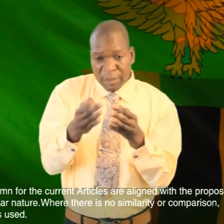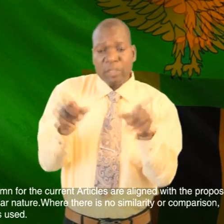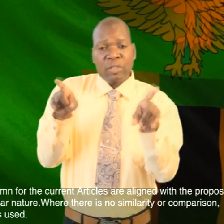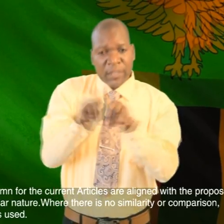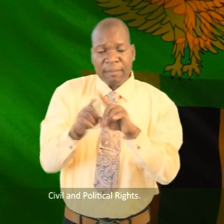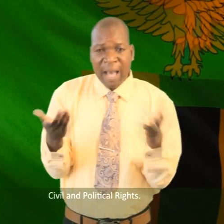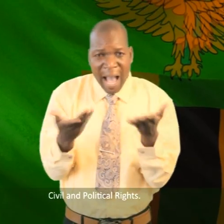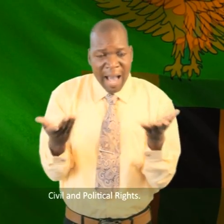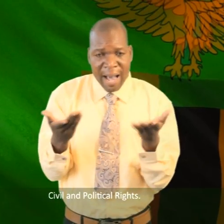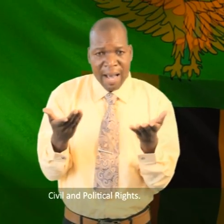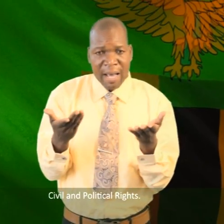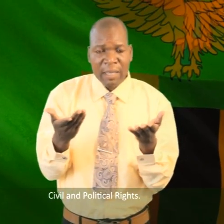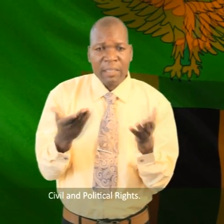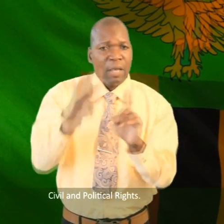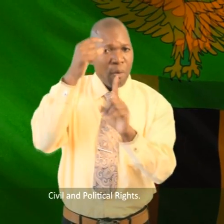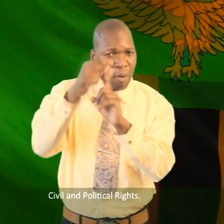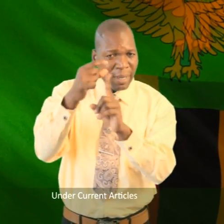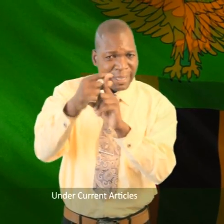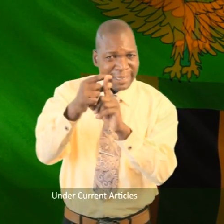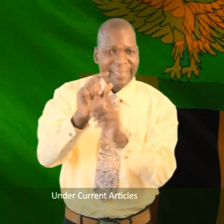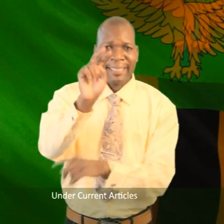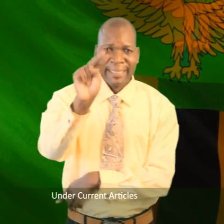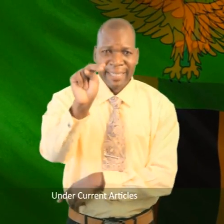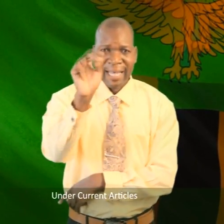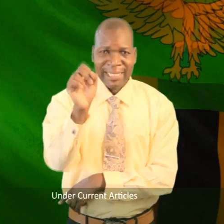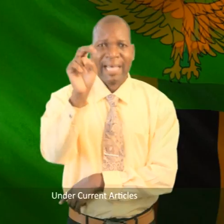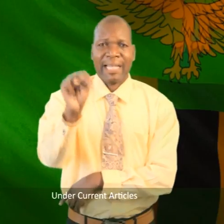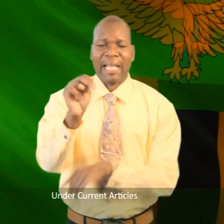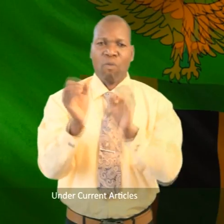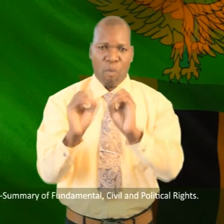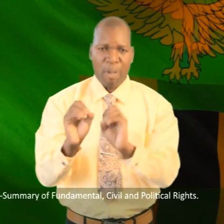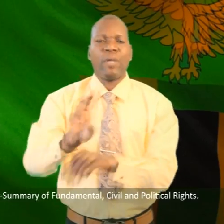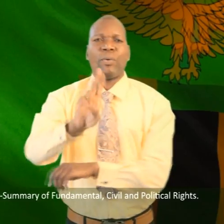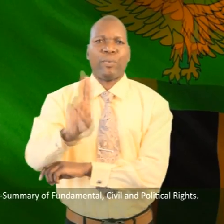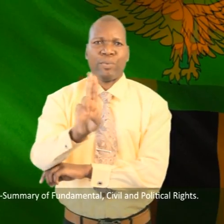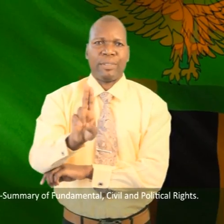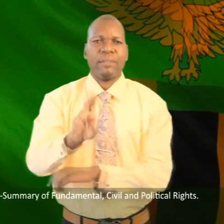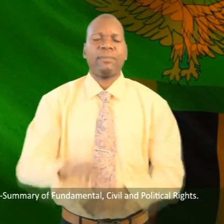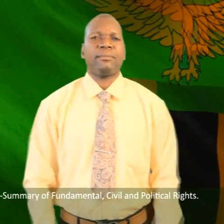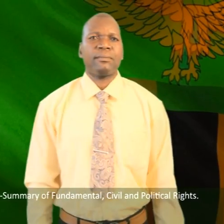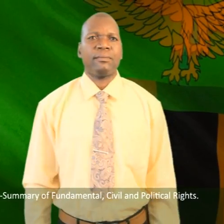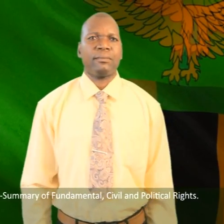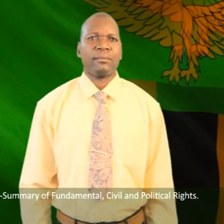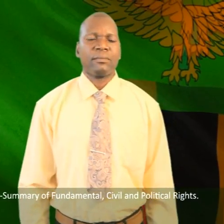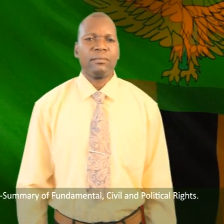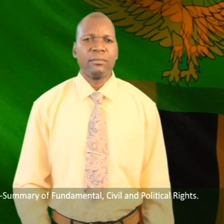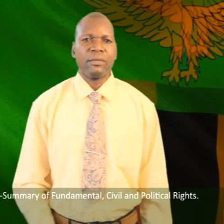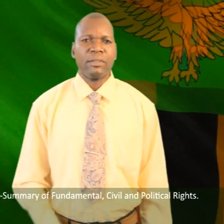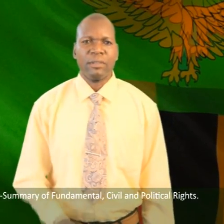Civil and political rights. Under current articles, 11. Summary of fundamental